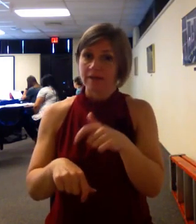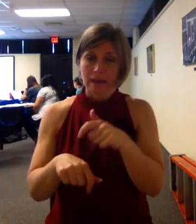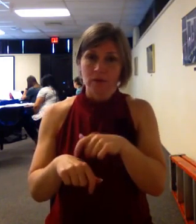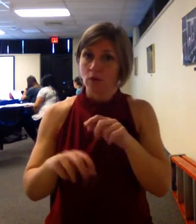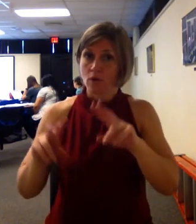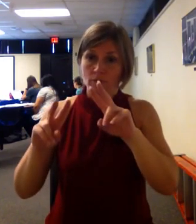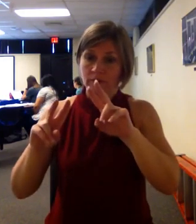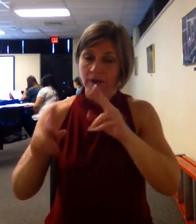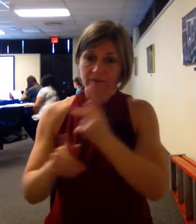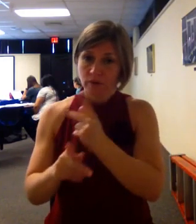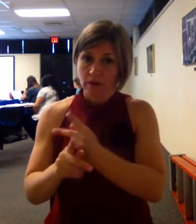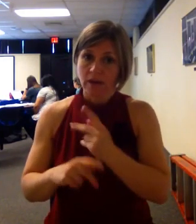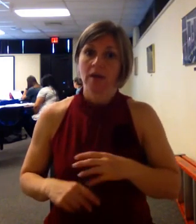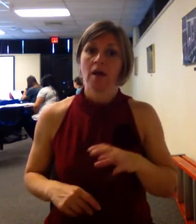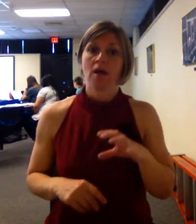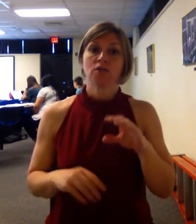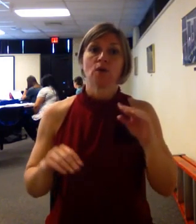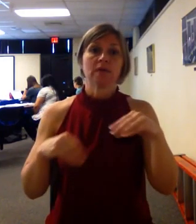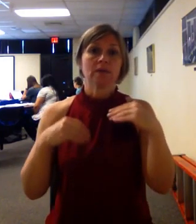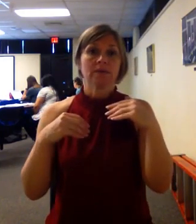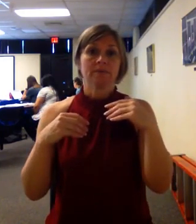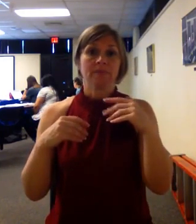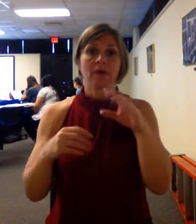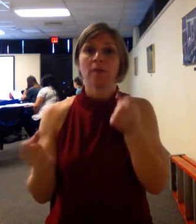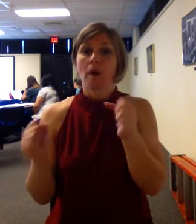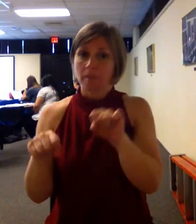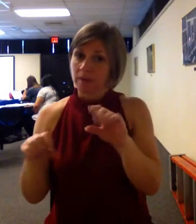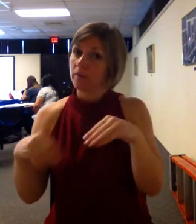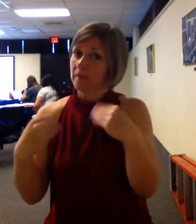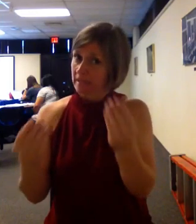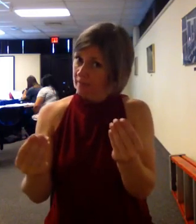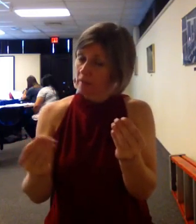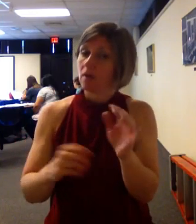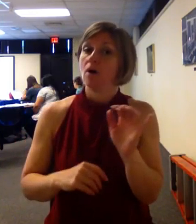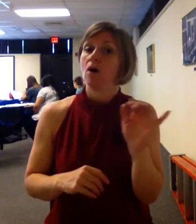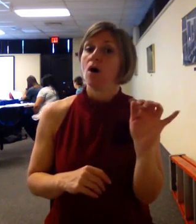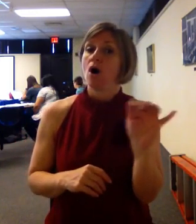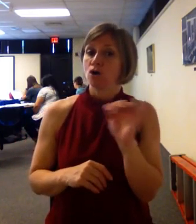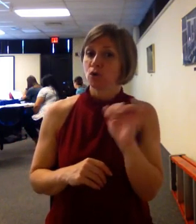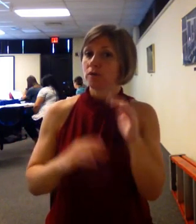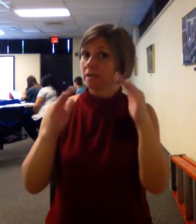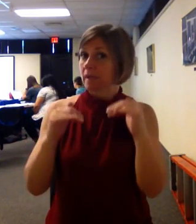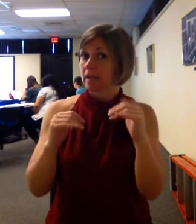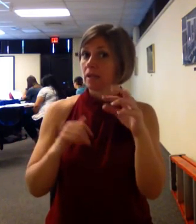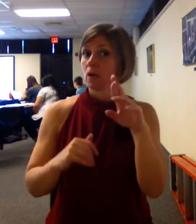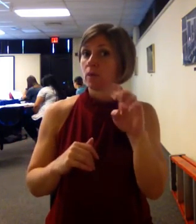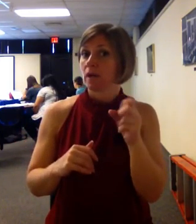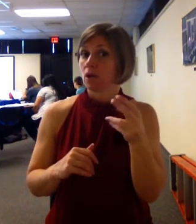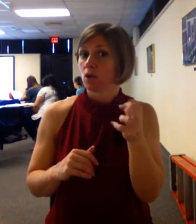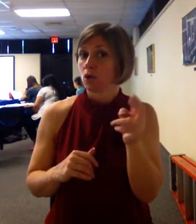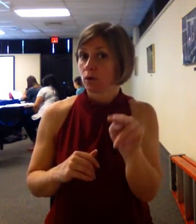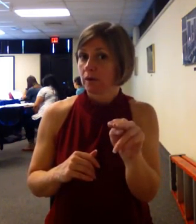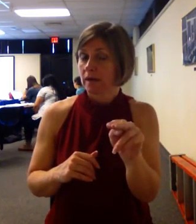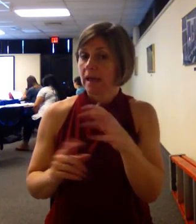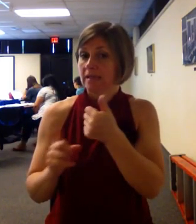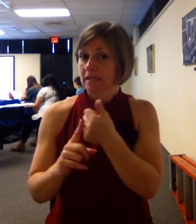of the economy will be given, the probability would be given, and also then the expected return then in each of the states. That's all going to be